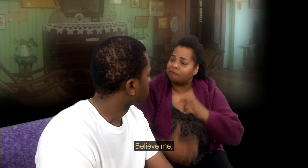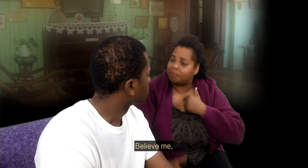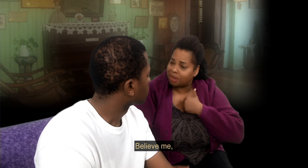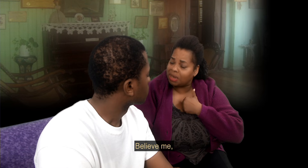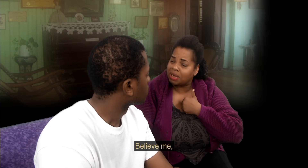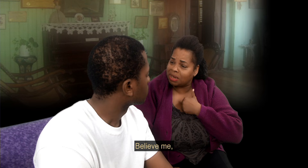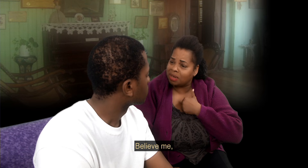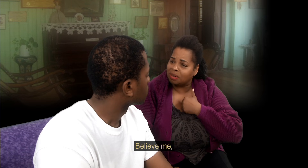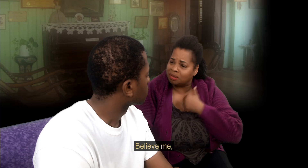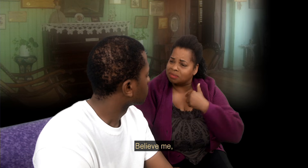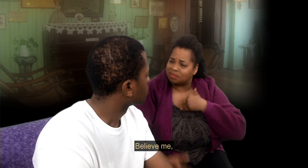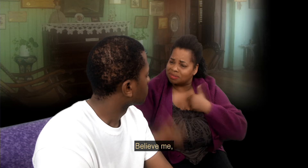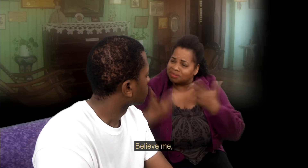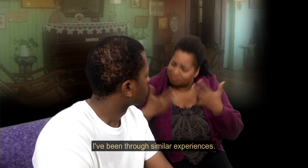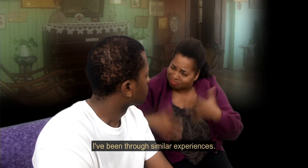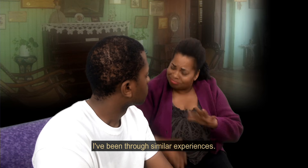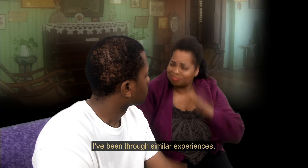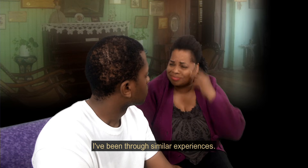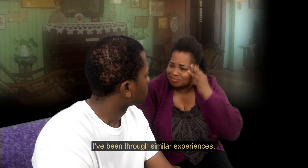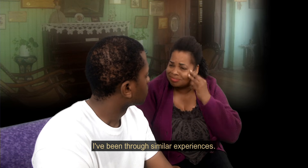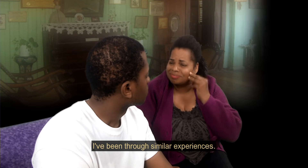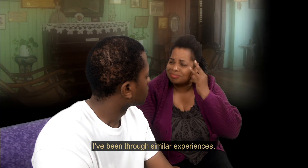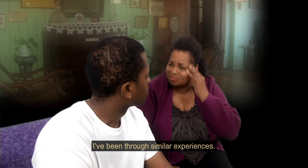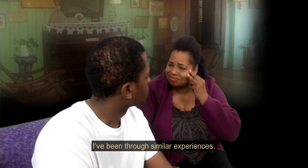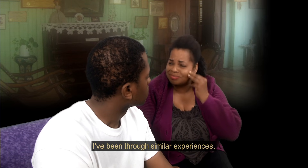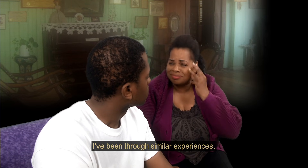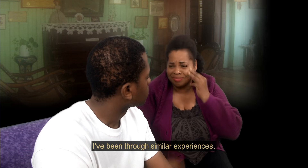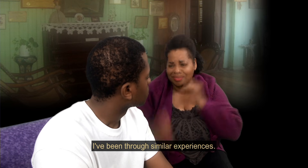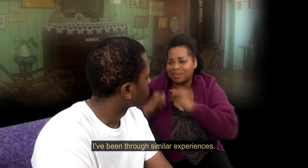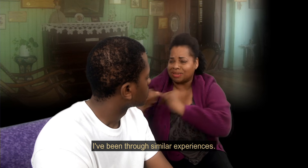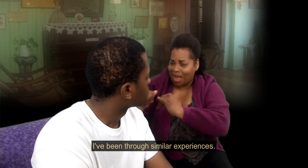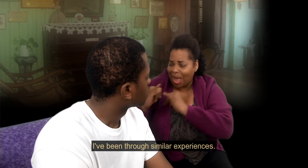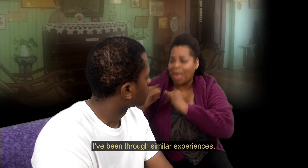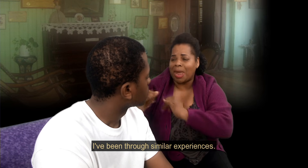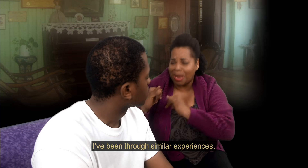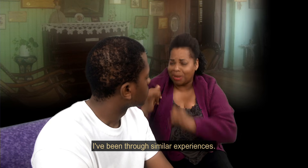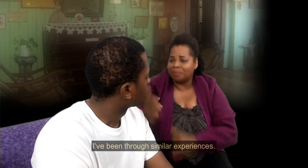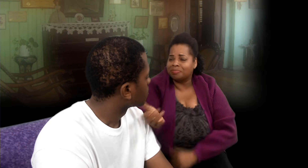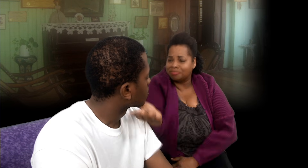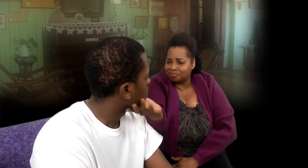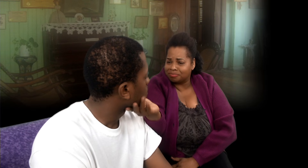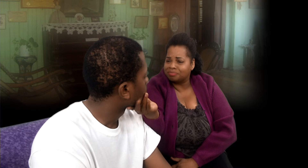Believe me, I've been through similar experiences.